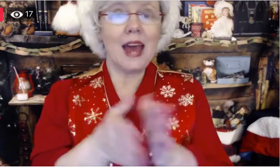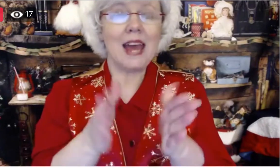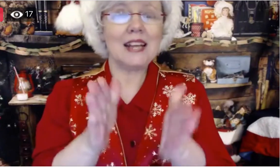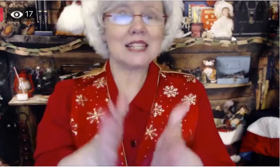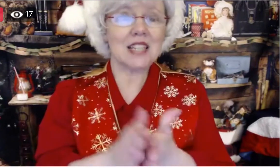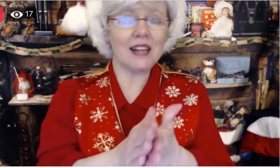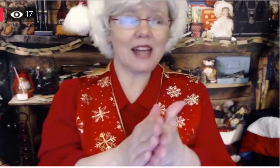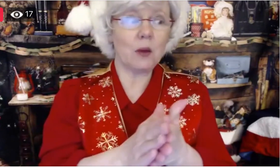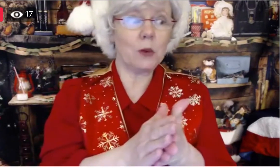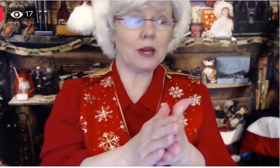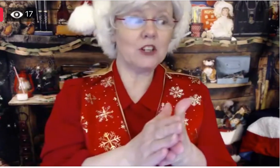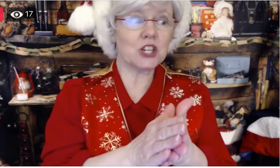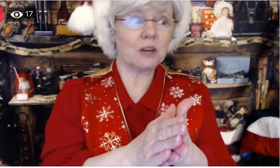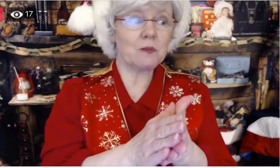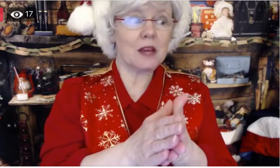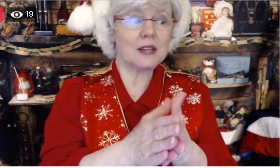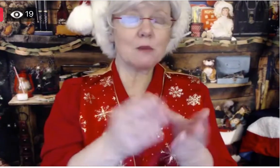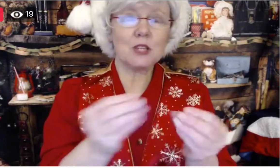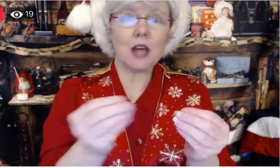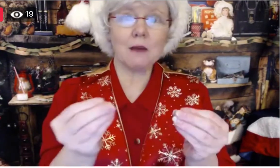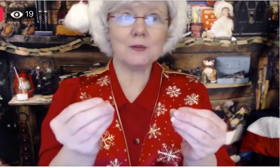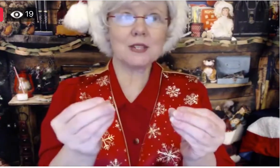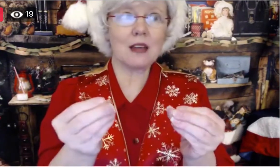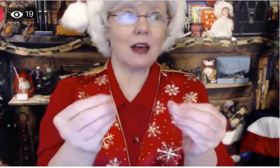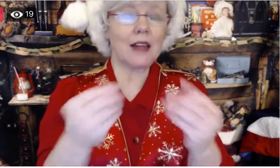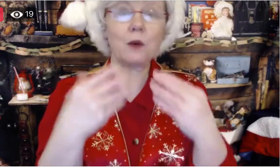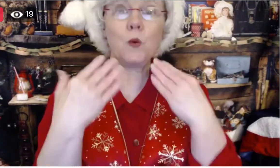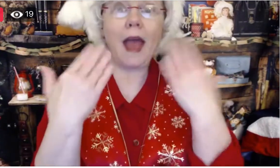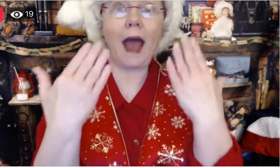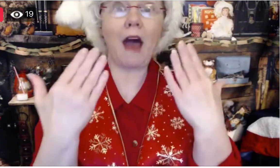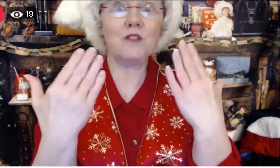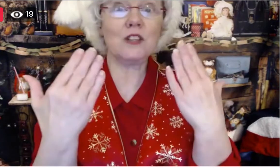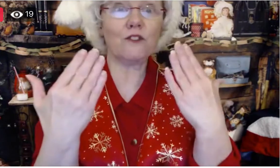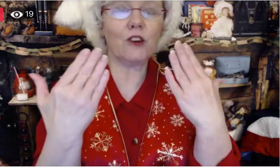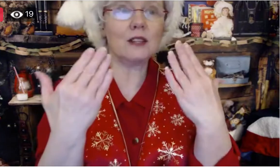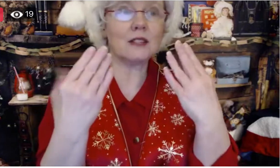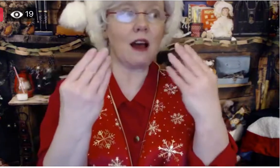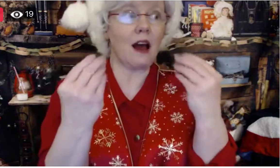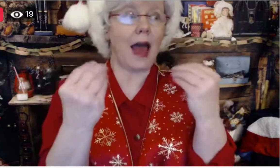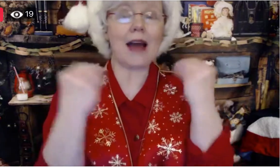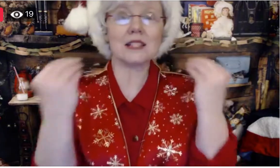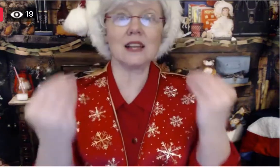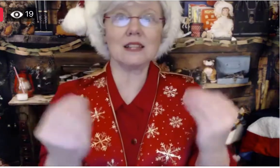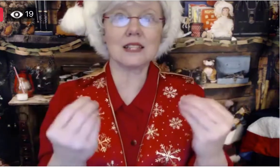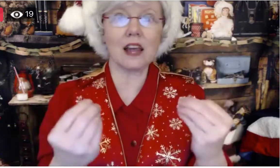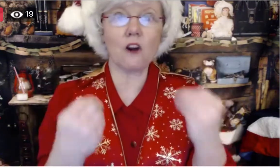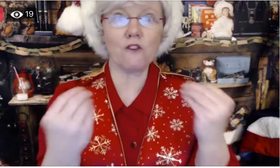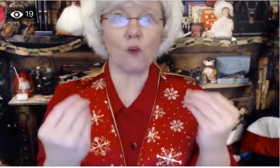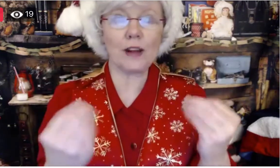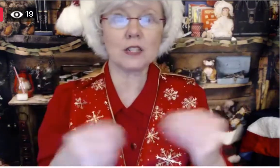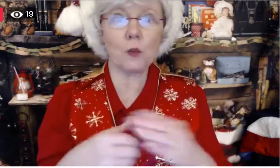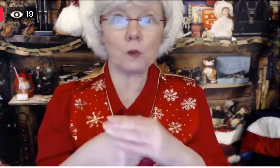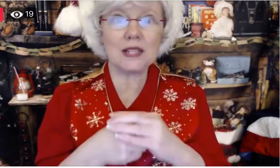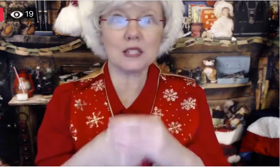In sign language, sometimes like we have different accents in our voice when we